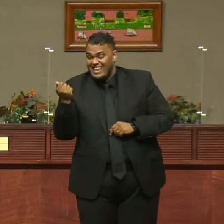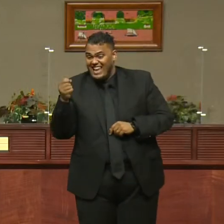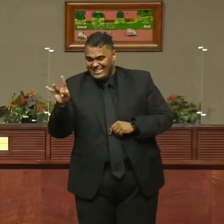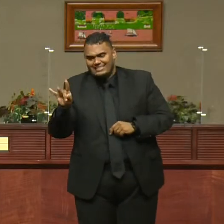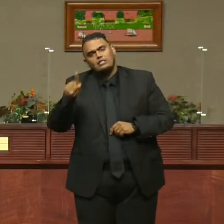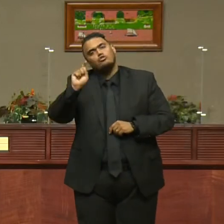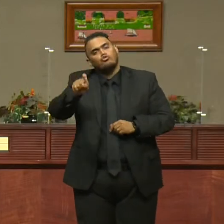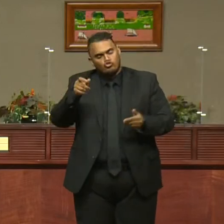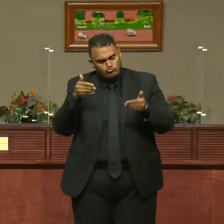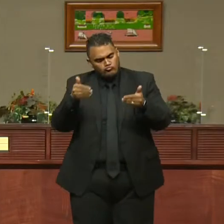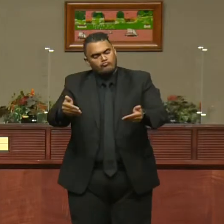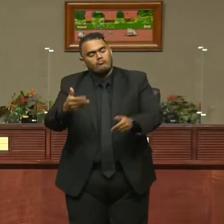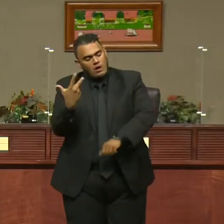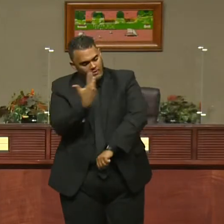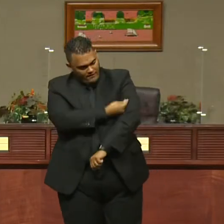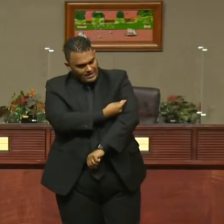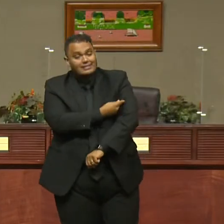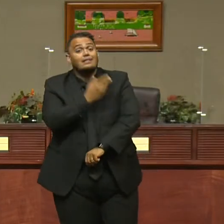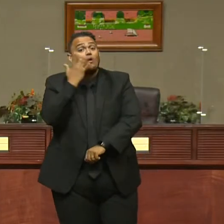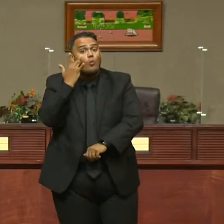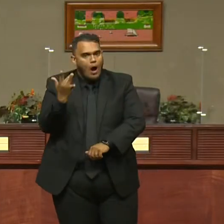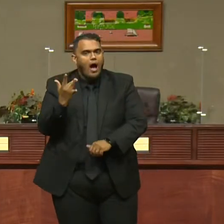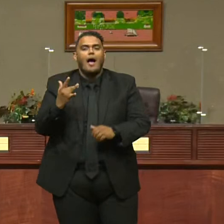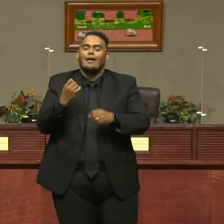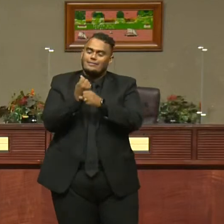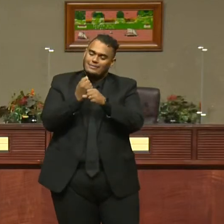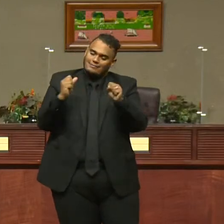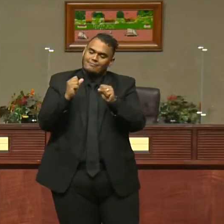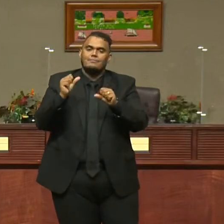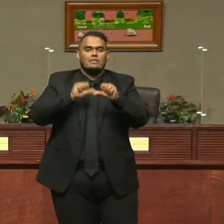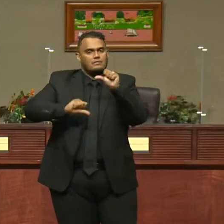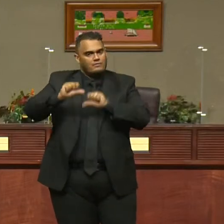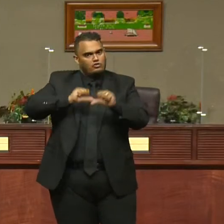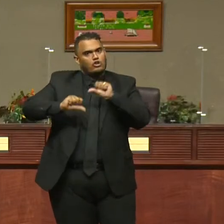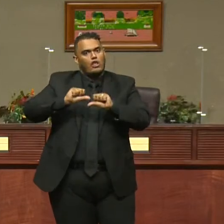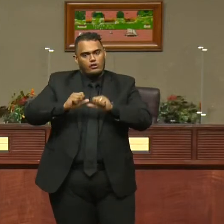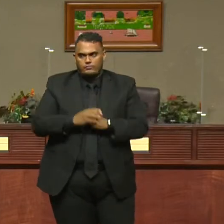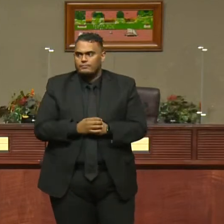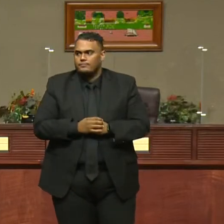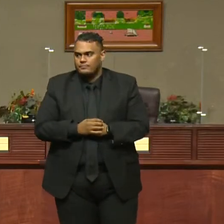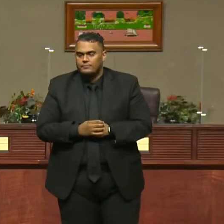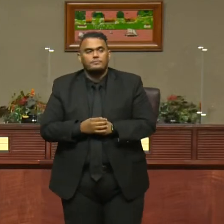their peers and the community at large. Doctor Pino.